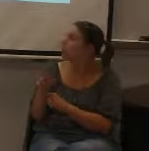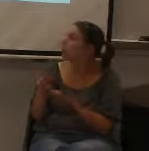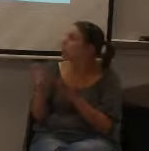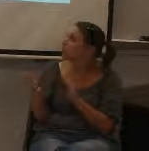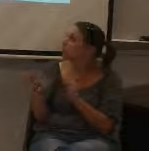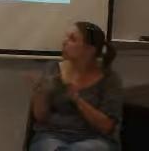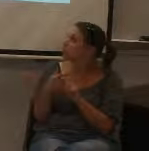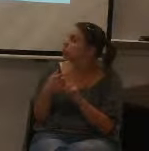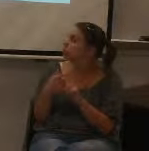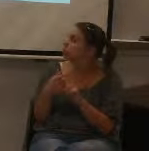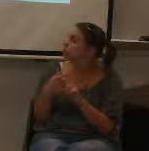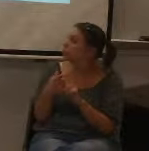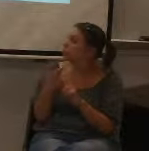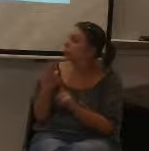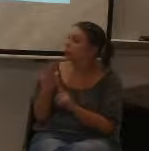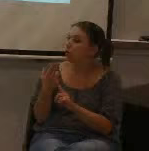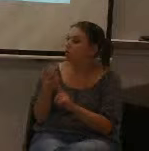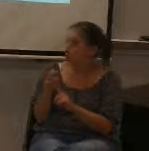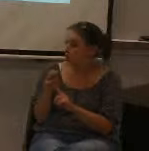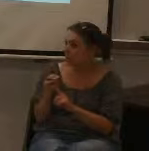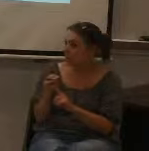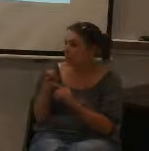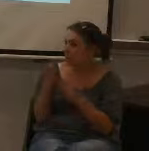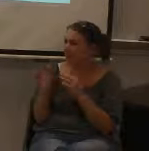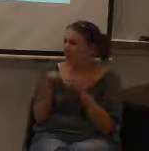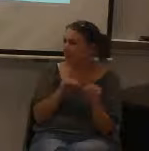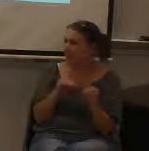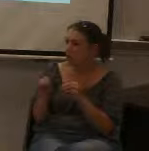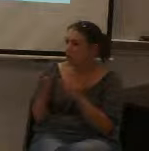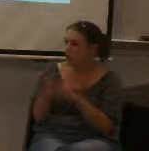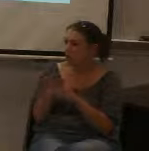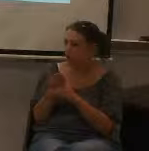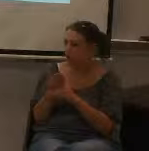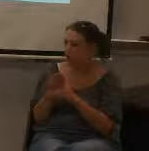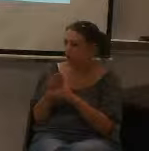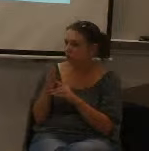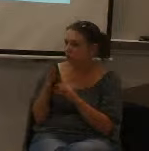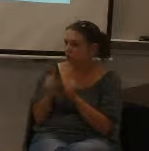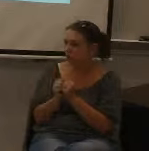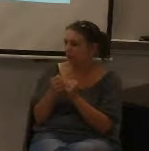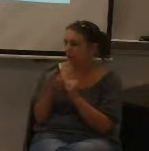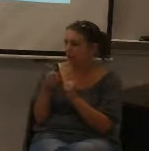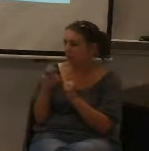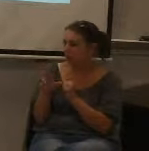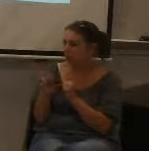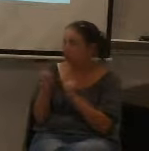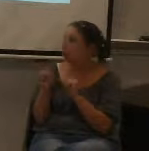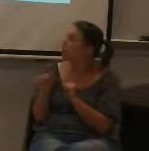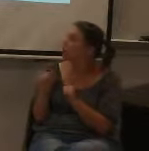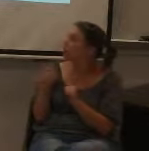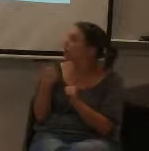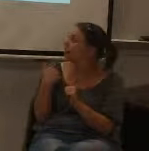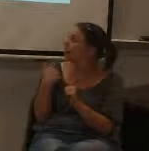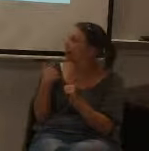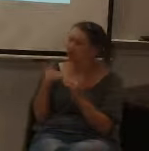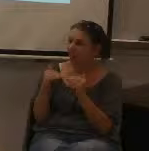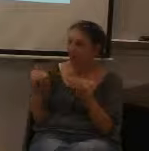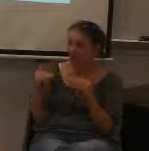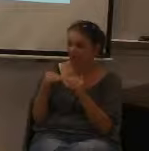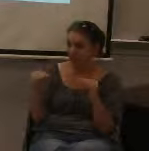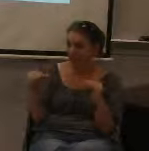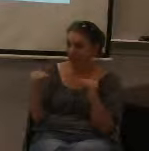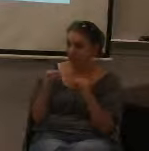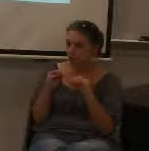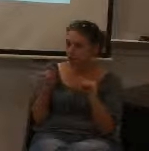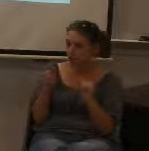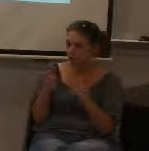through in an even flow. And then you can have impermeable layers where nothing can get